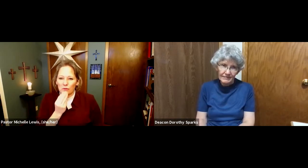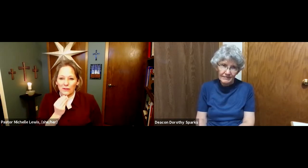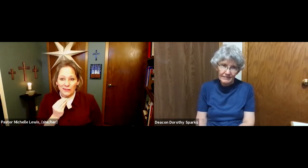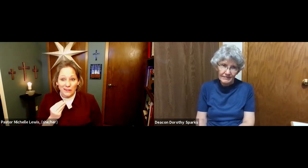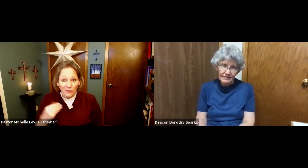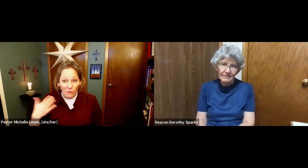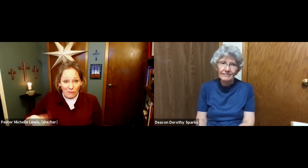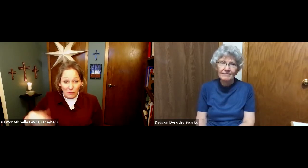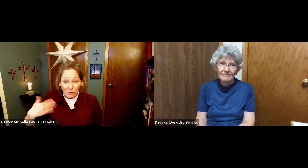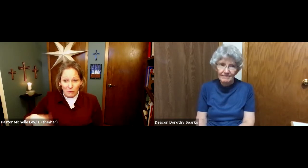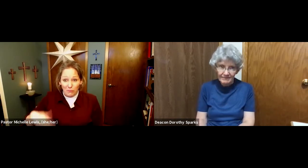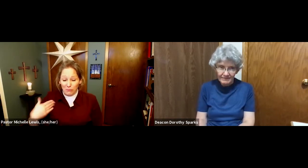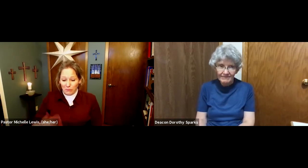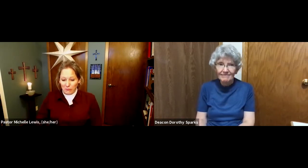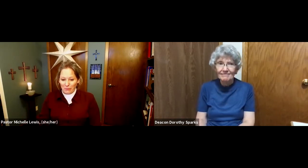are Jewish.